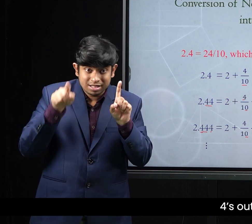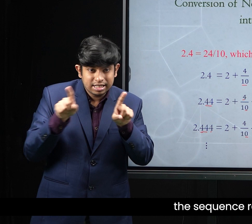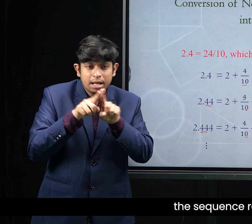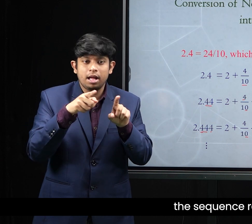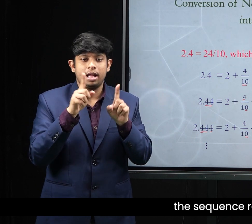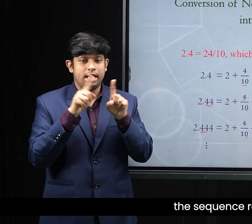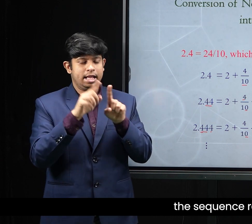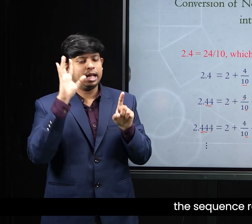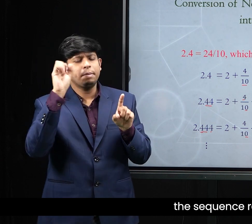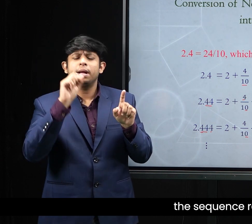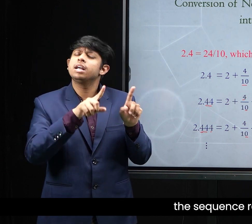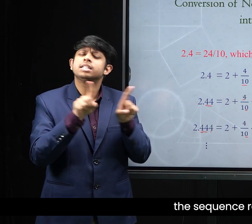the sequence remains infinite.